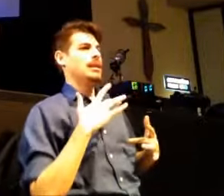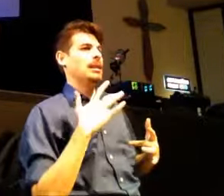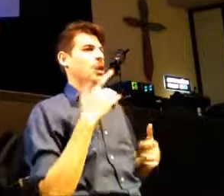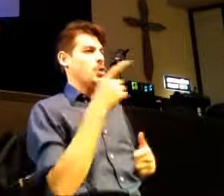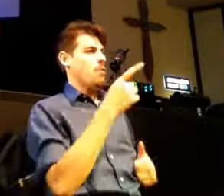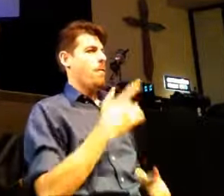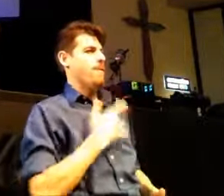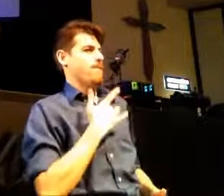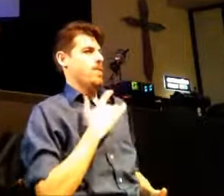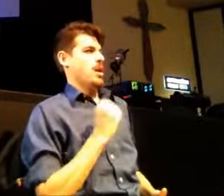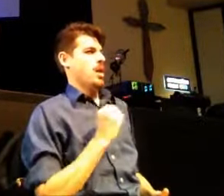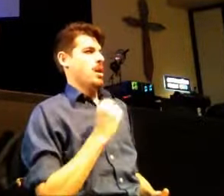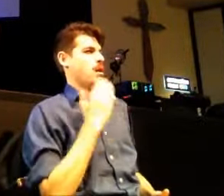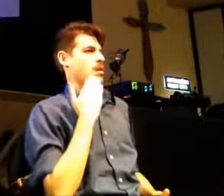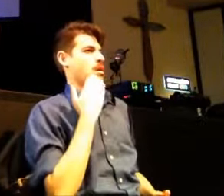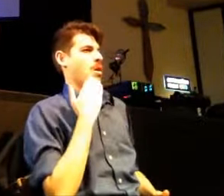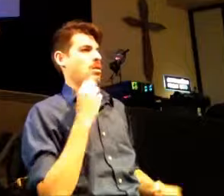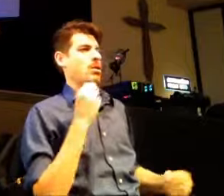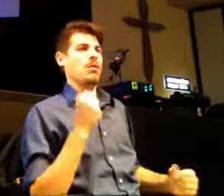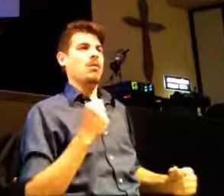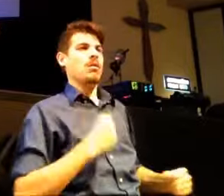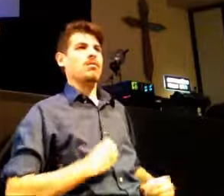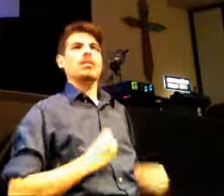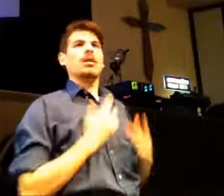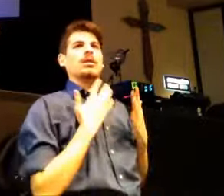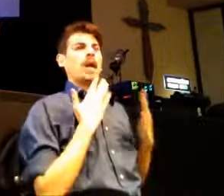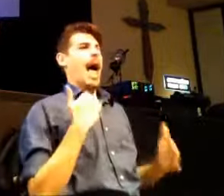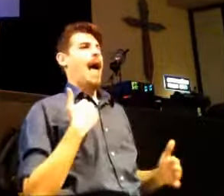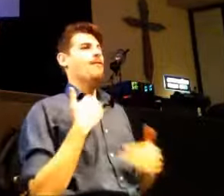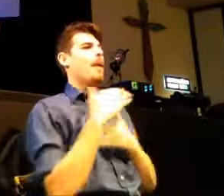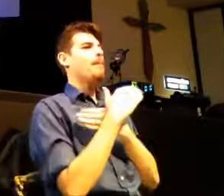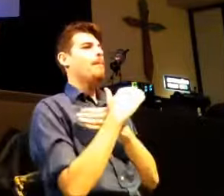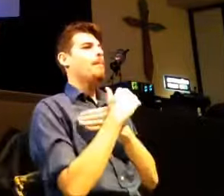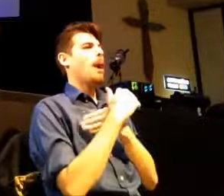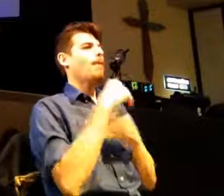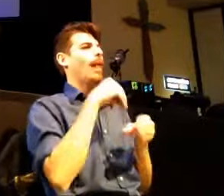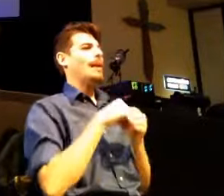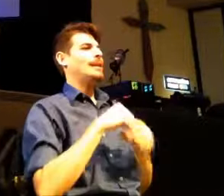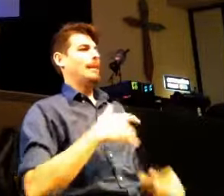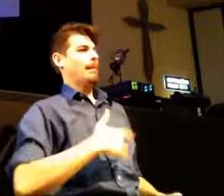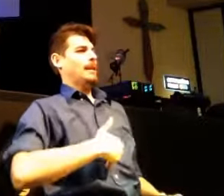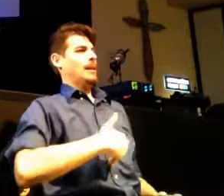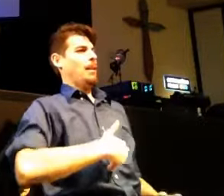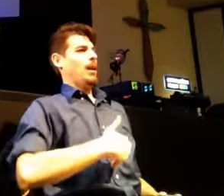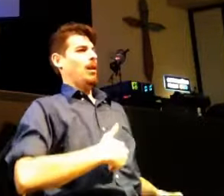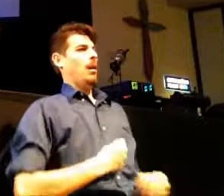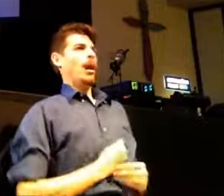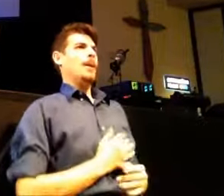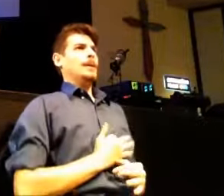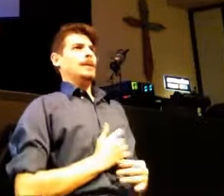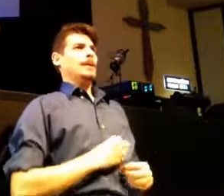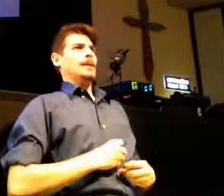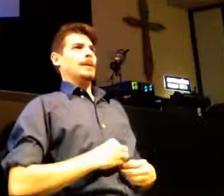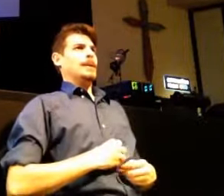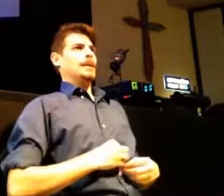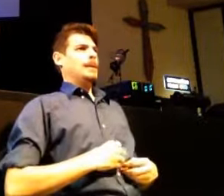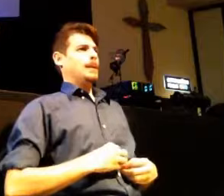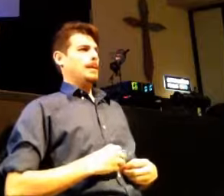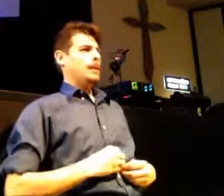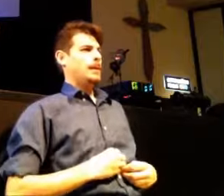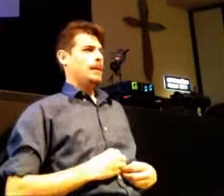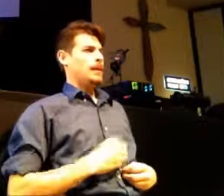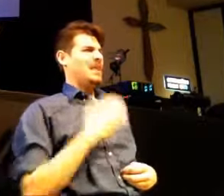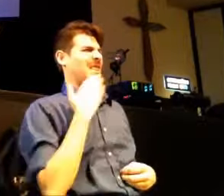feel it in your body. We talk about, I've got butterflies in my stomach, which seems like a weird description of